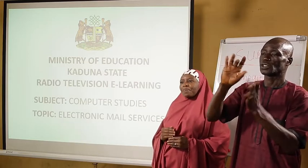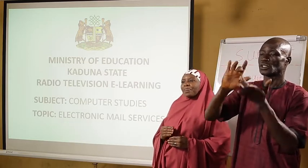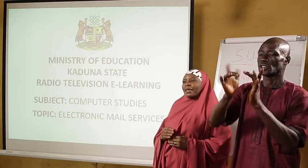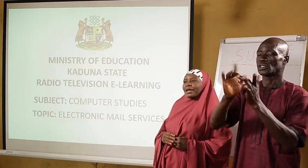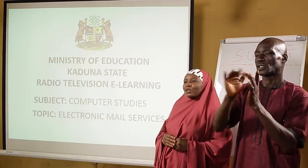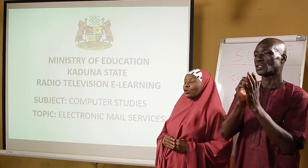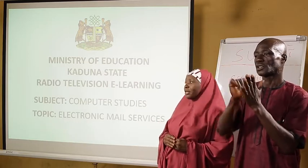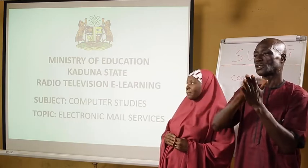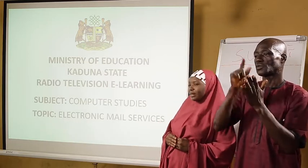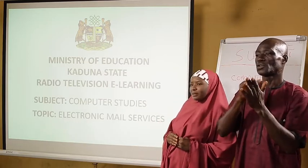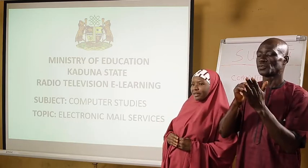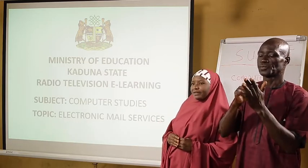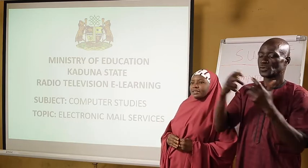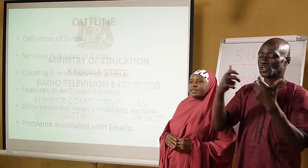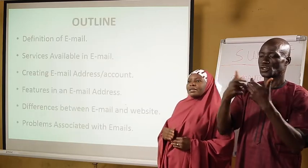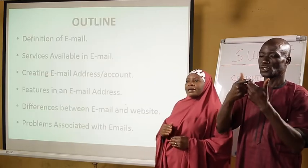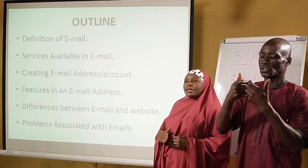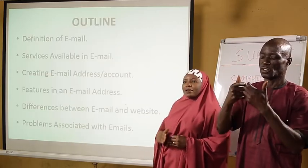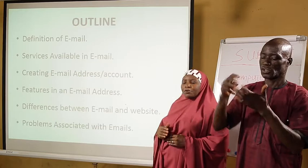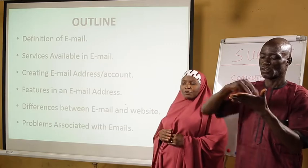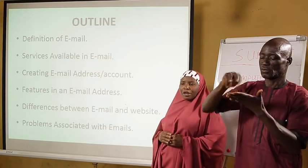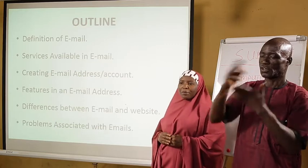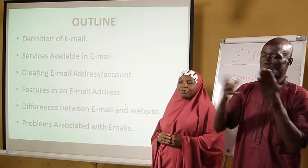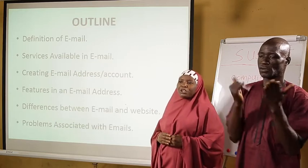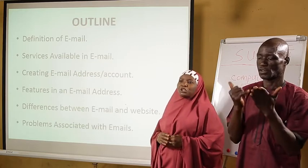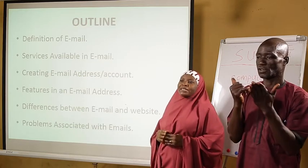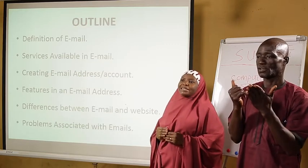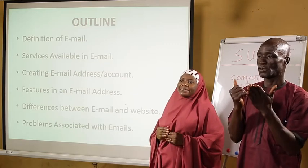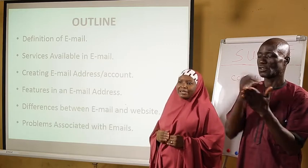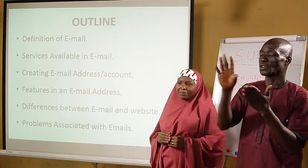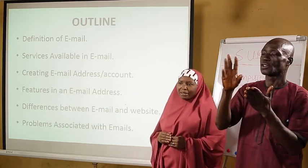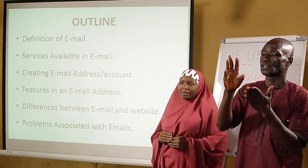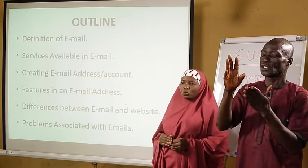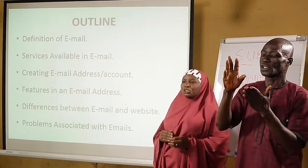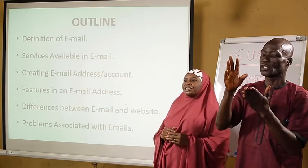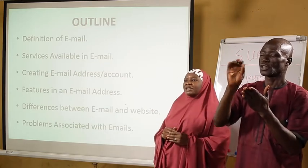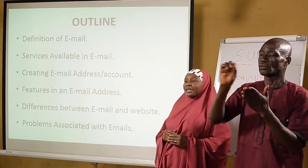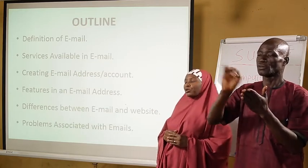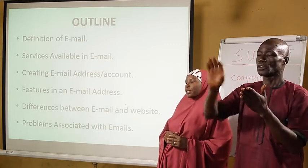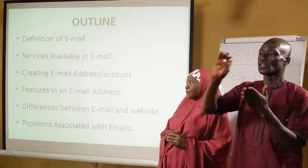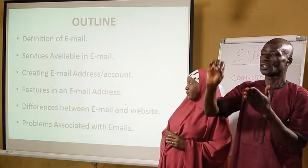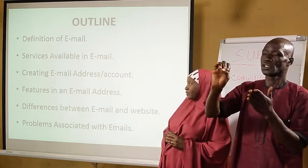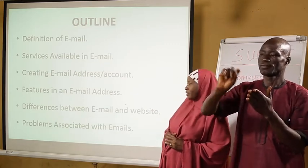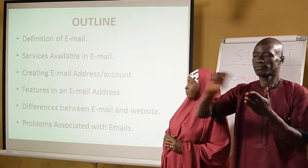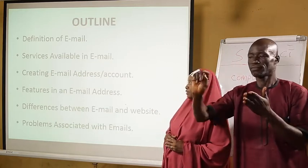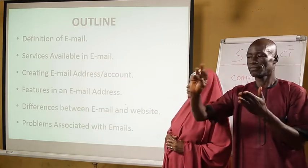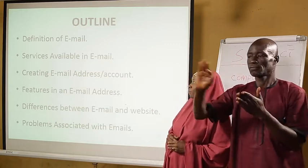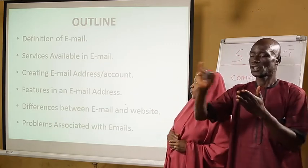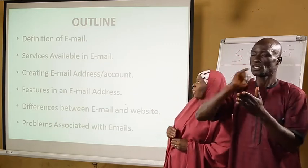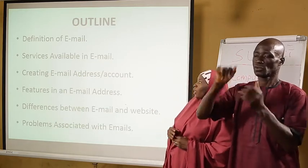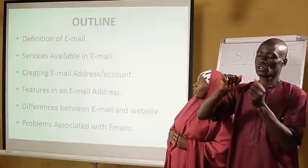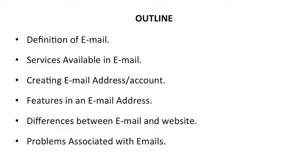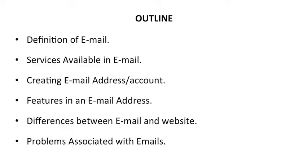internet. Electronic mail service, the abbreviation is email, which is electronic mail